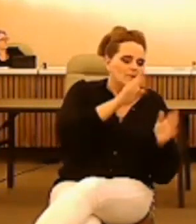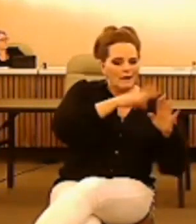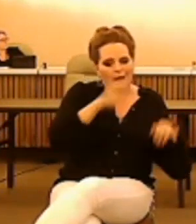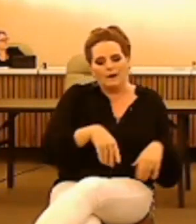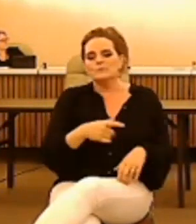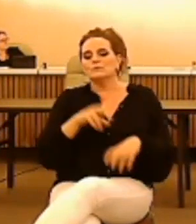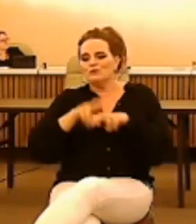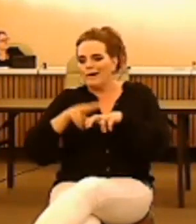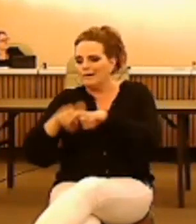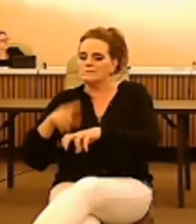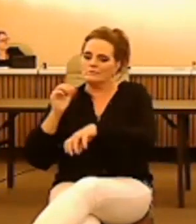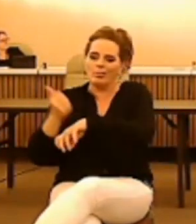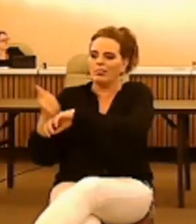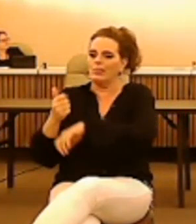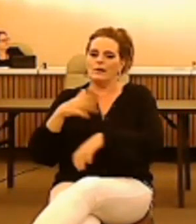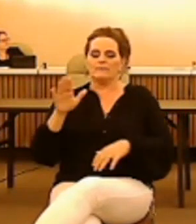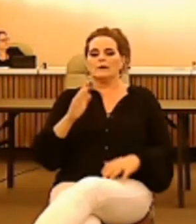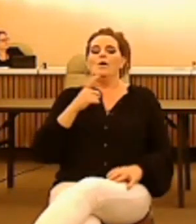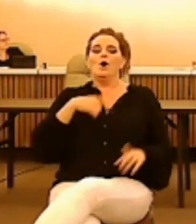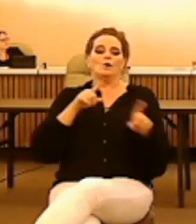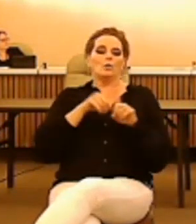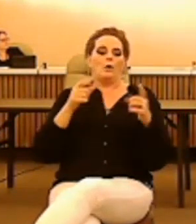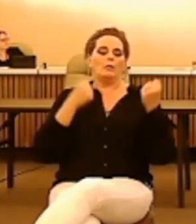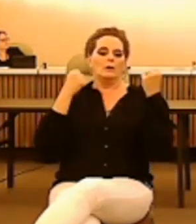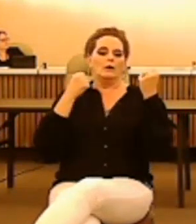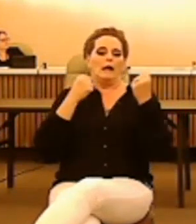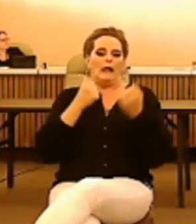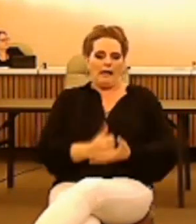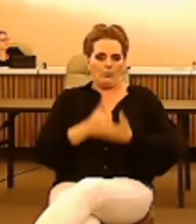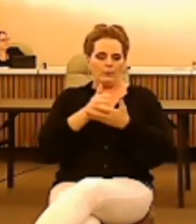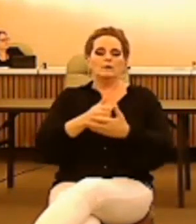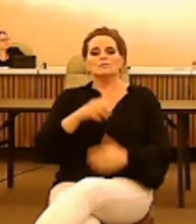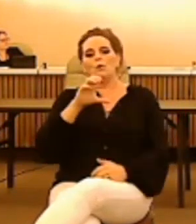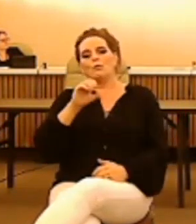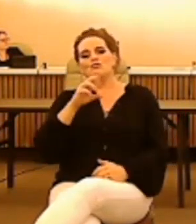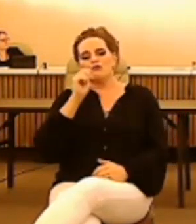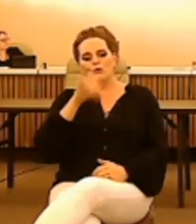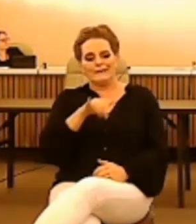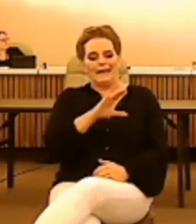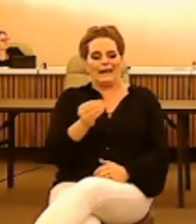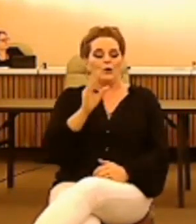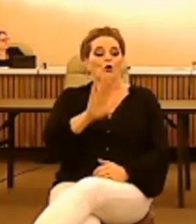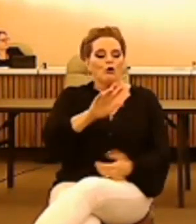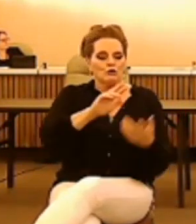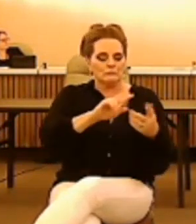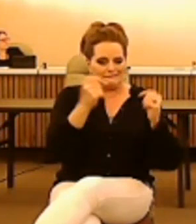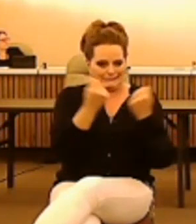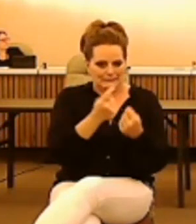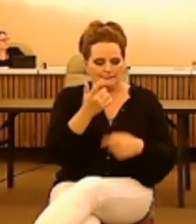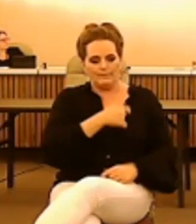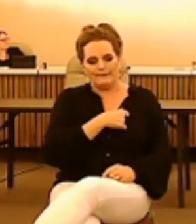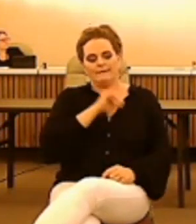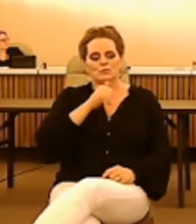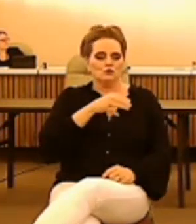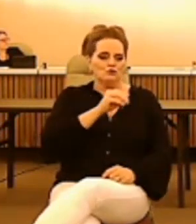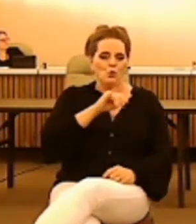up. They're also going to assist. So Courtney and her team have been getting like